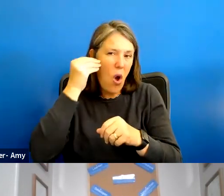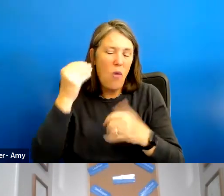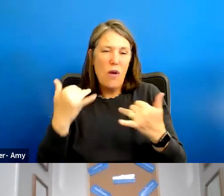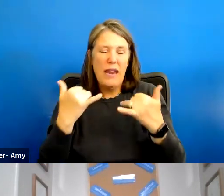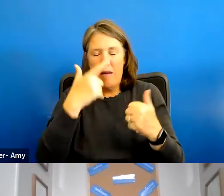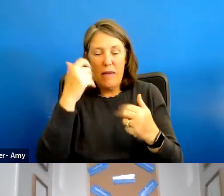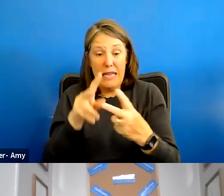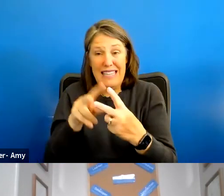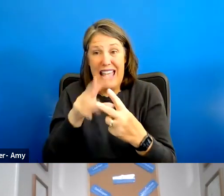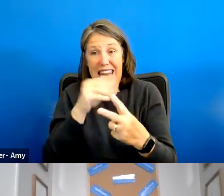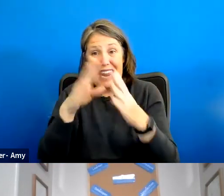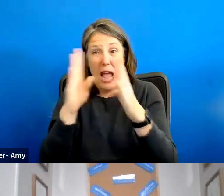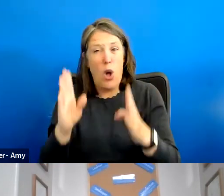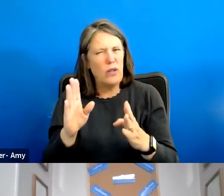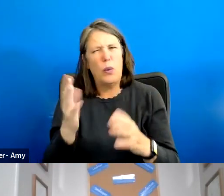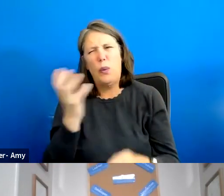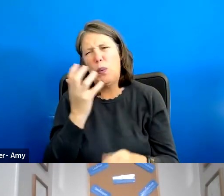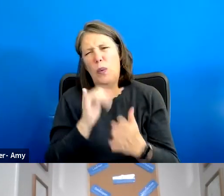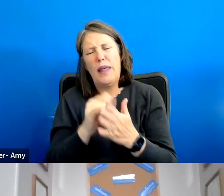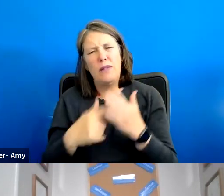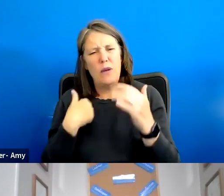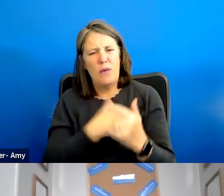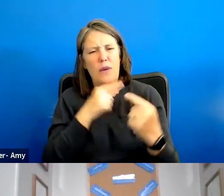two primary issues that we struggle with.